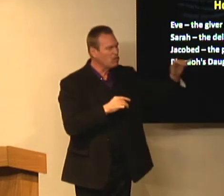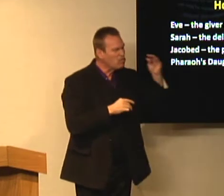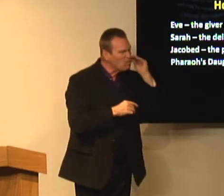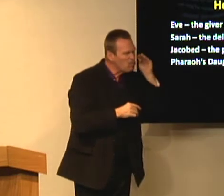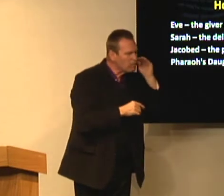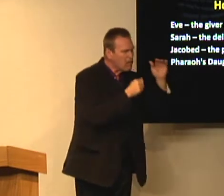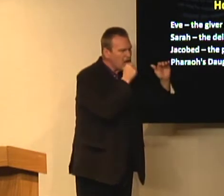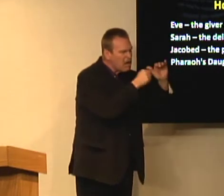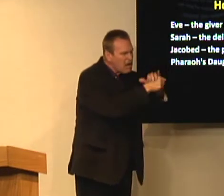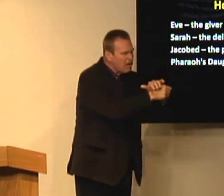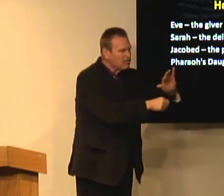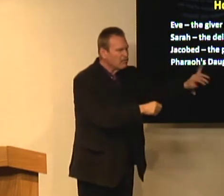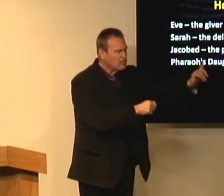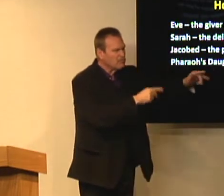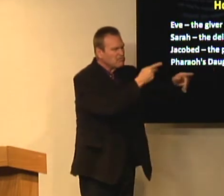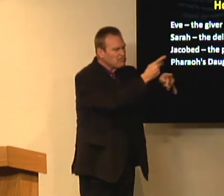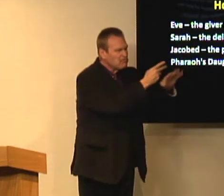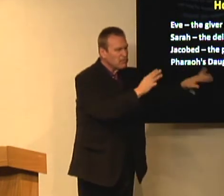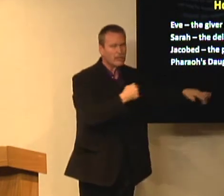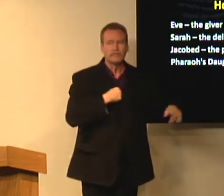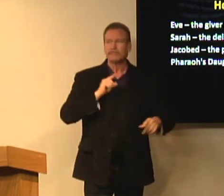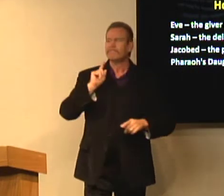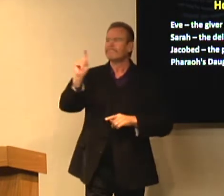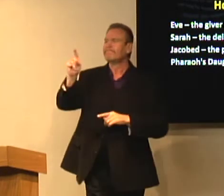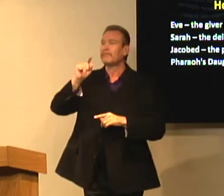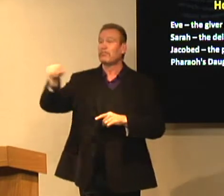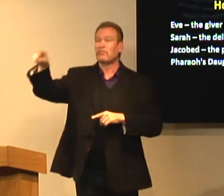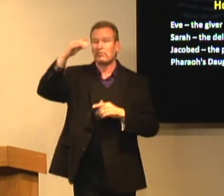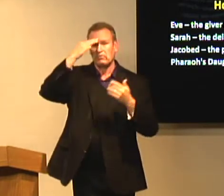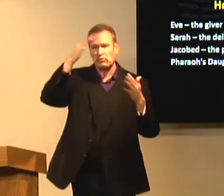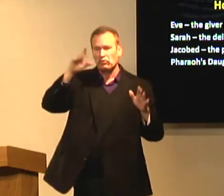your child because he's deaf. And you think that,